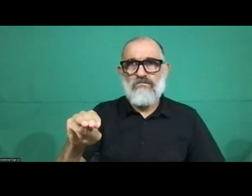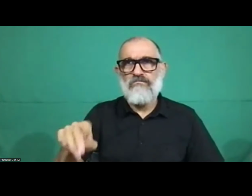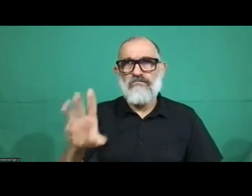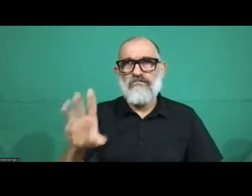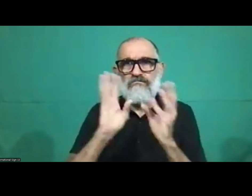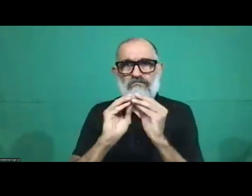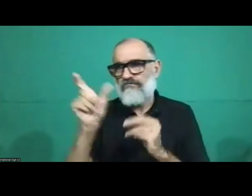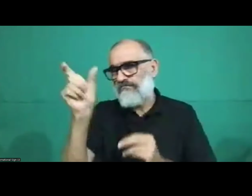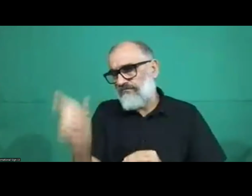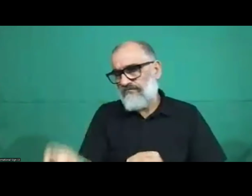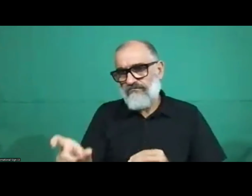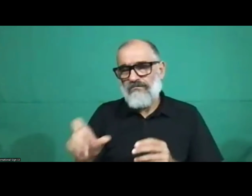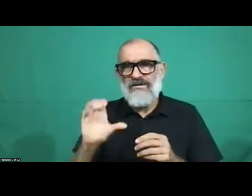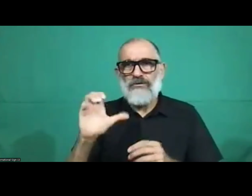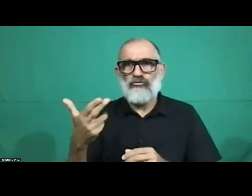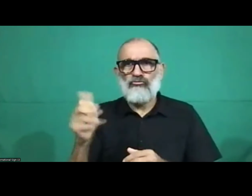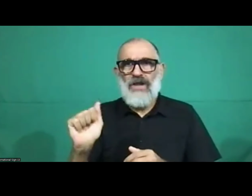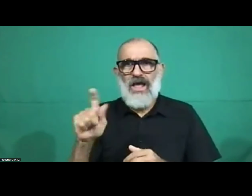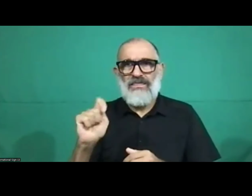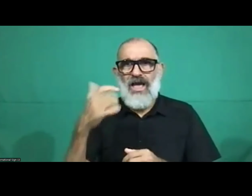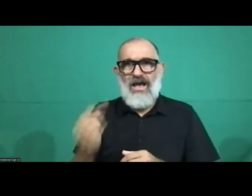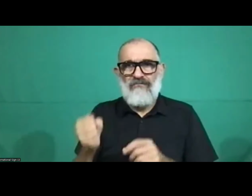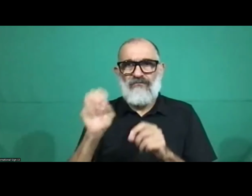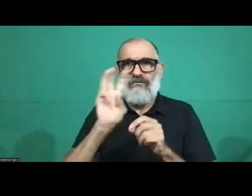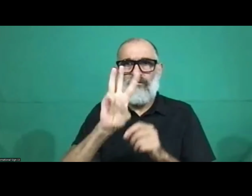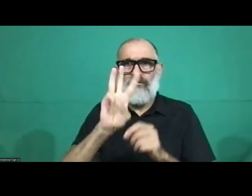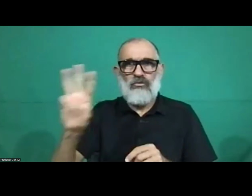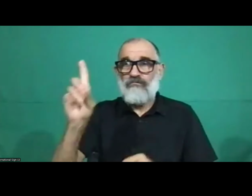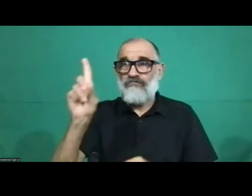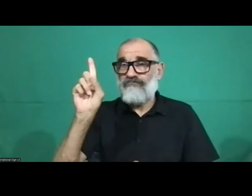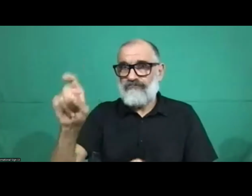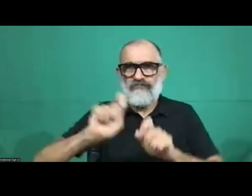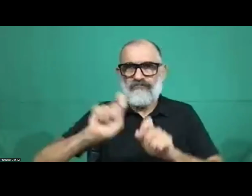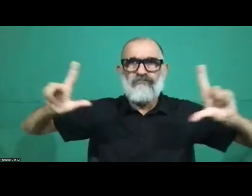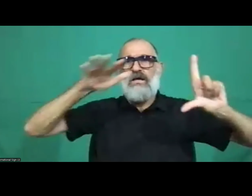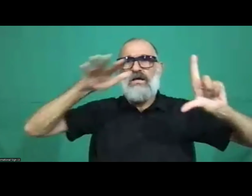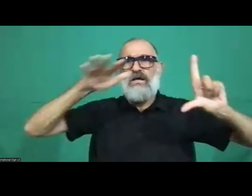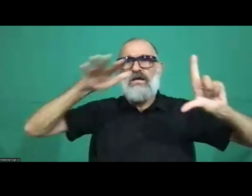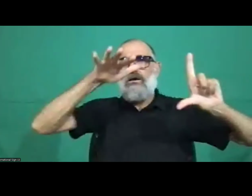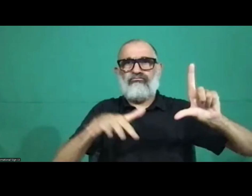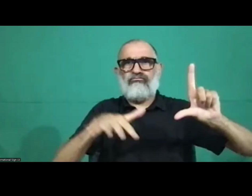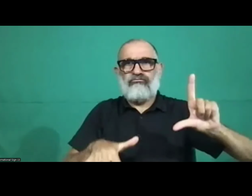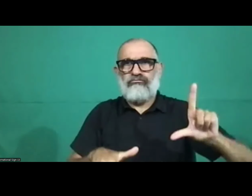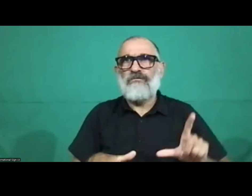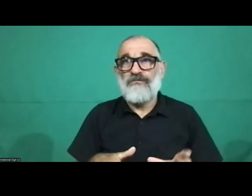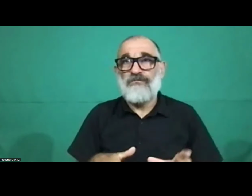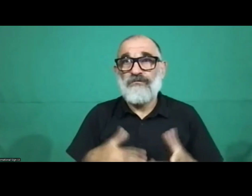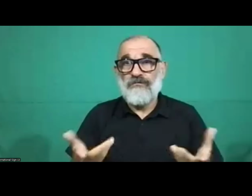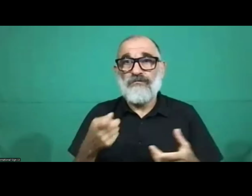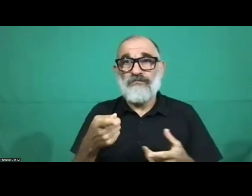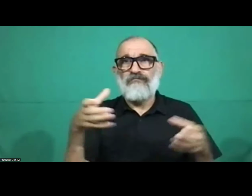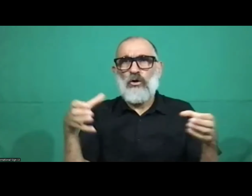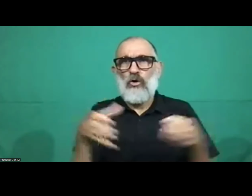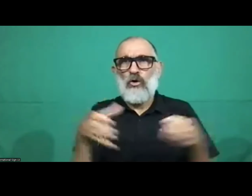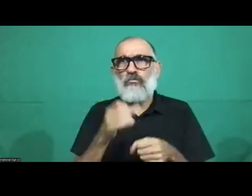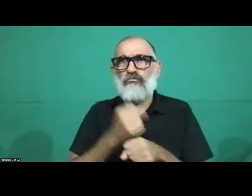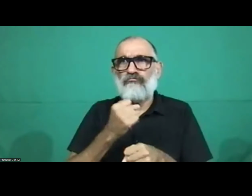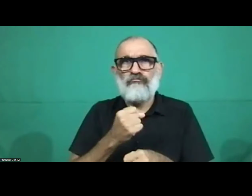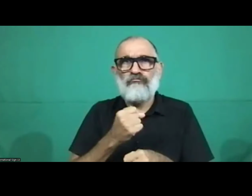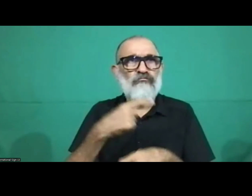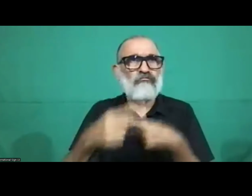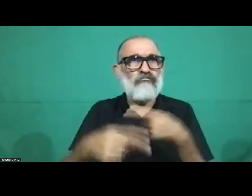Creole, and Kenya Rwanda, if you select those languages once you are in the browser.